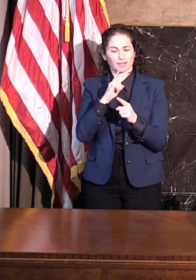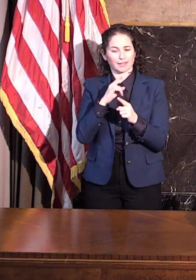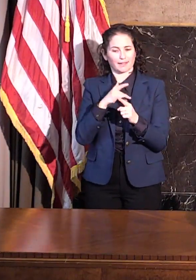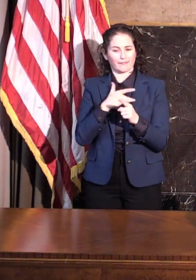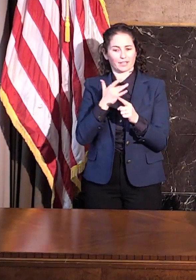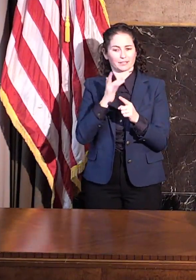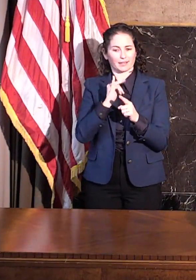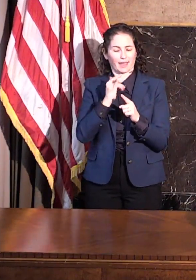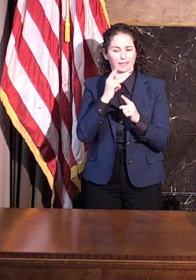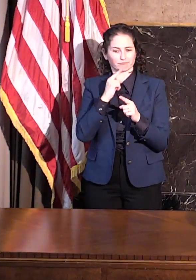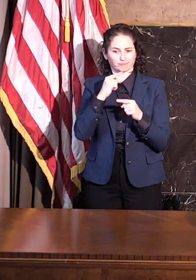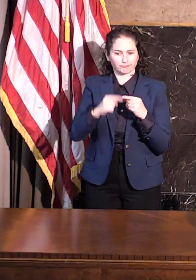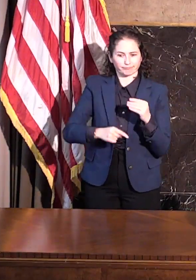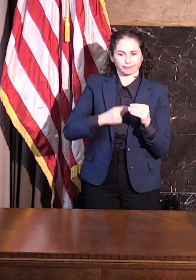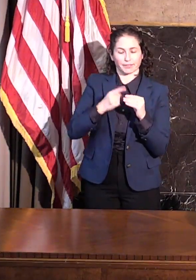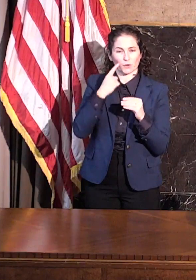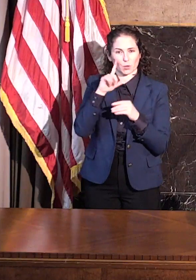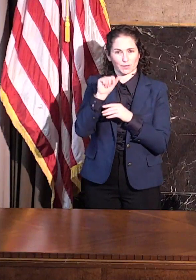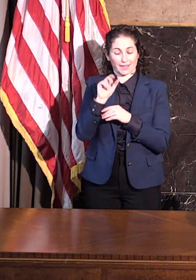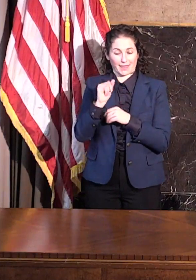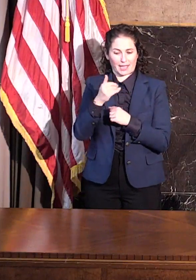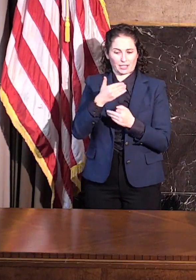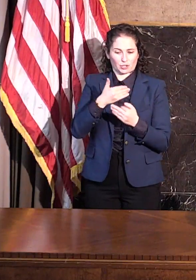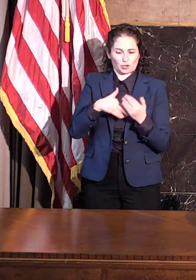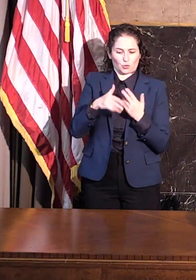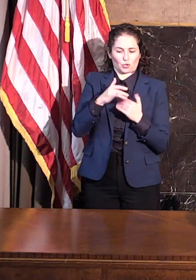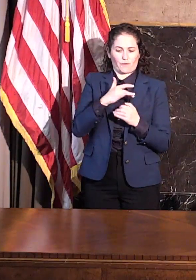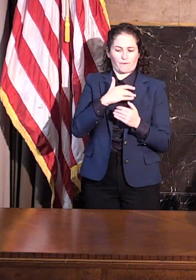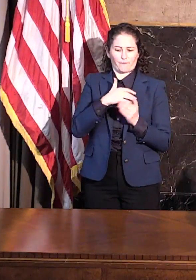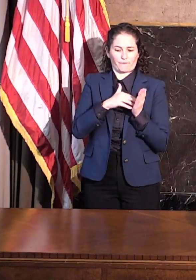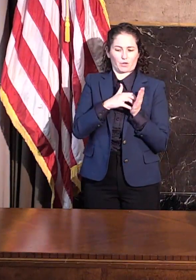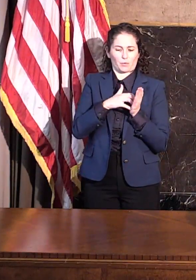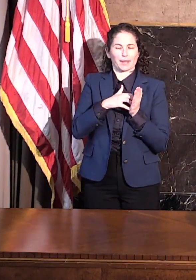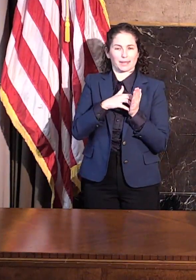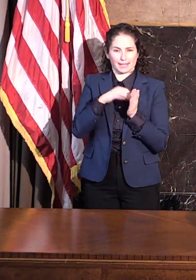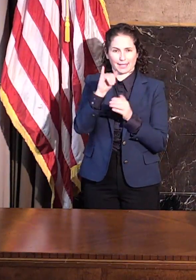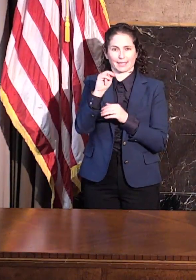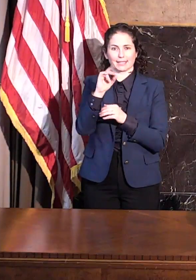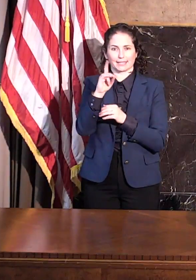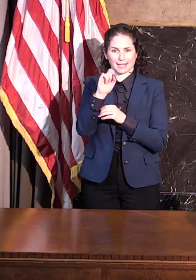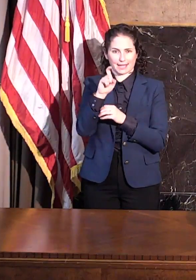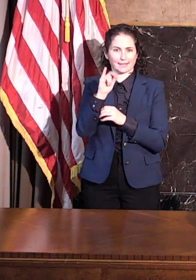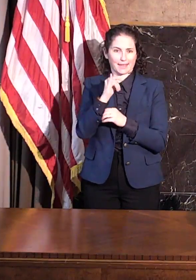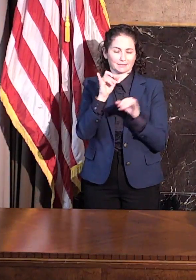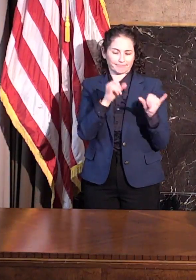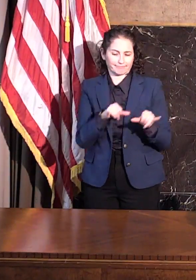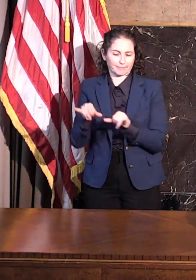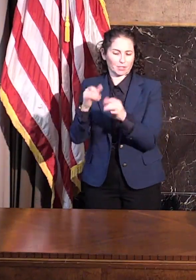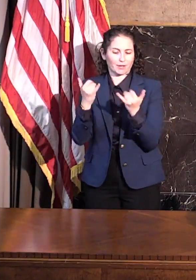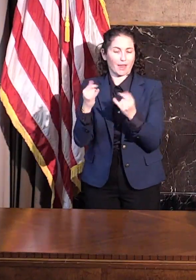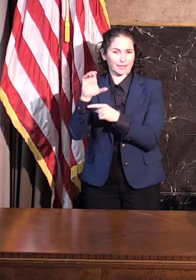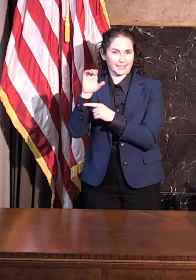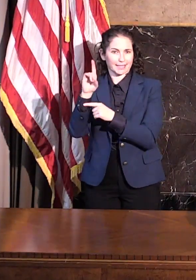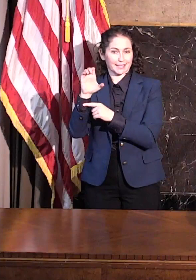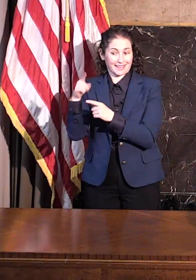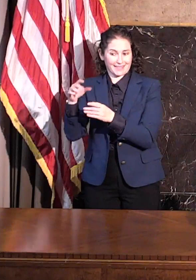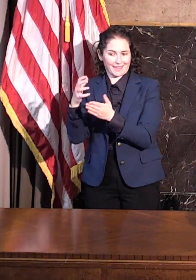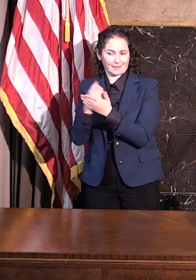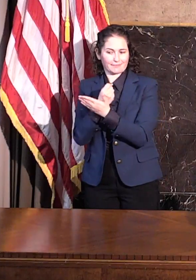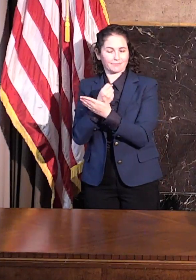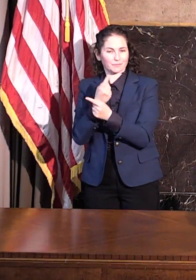think we're going to need a creative, grassroots, boots on the ground campaign like this to really address that. And I'll tell